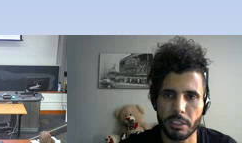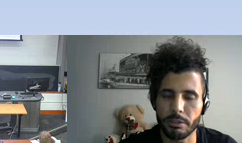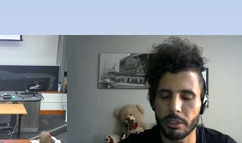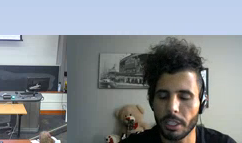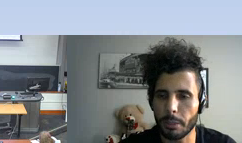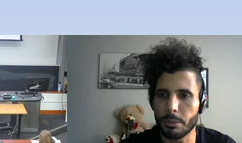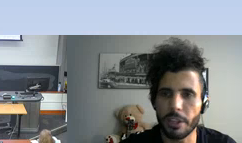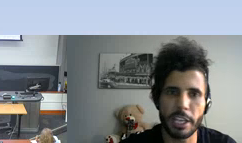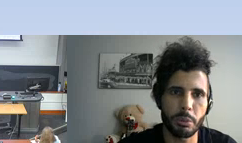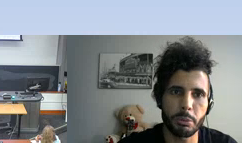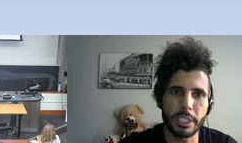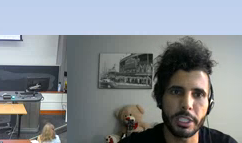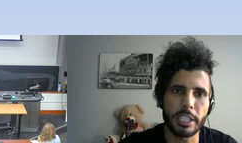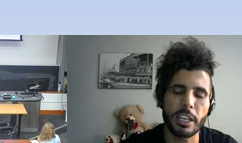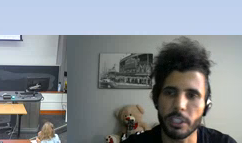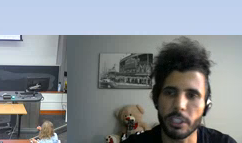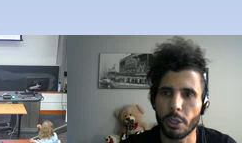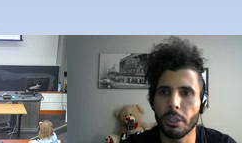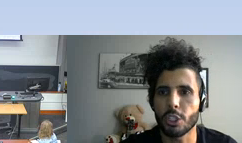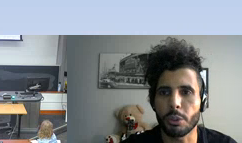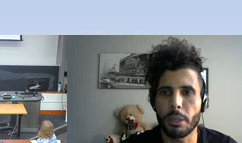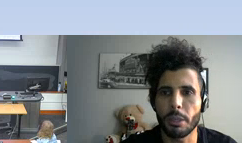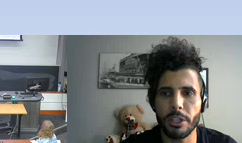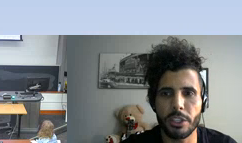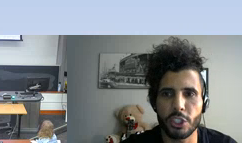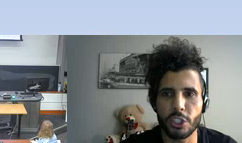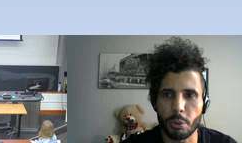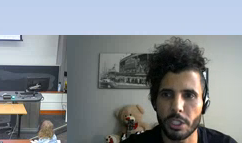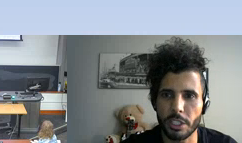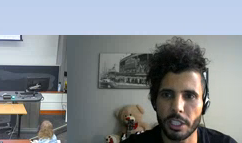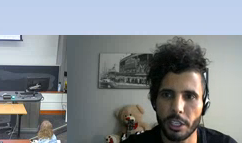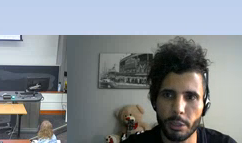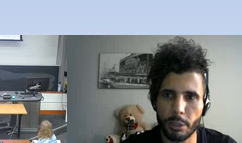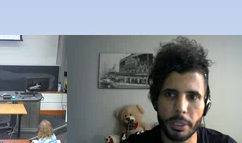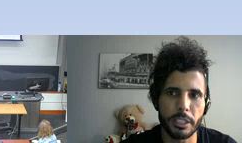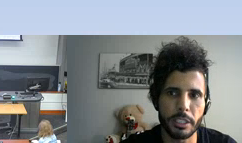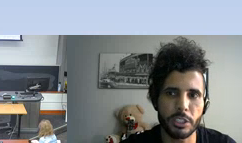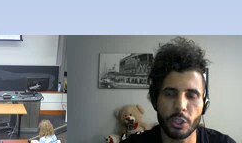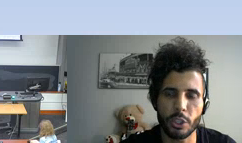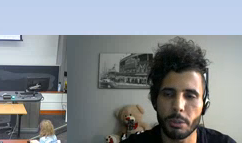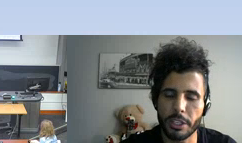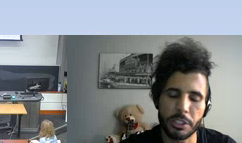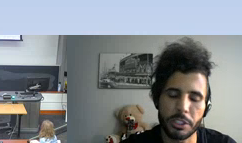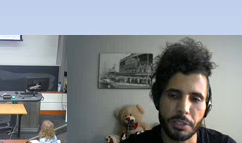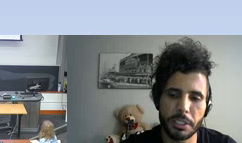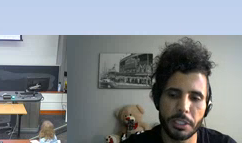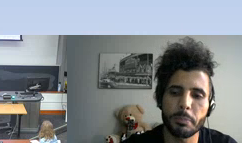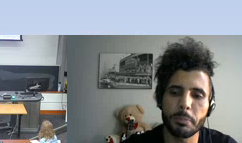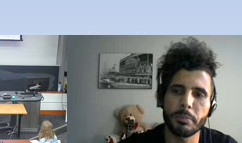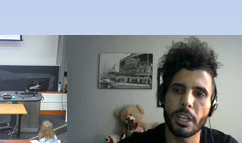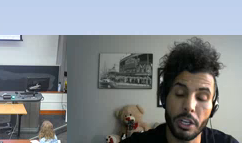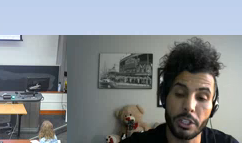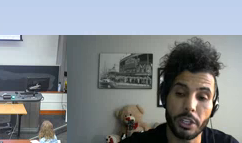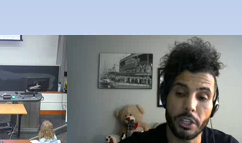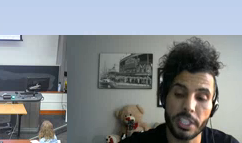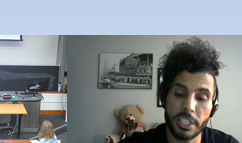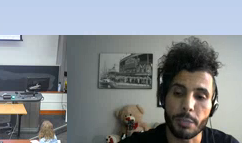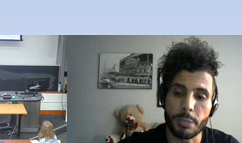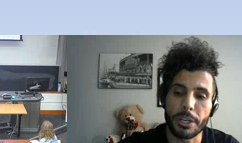active, and that's what we get SVO. So comparing these 2, we see that Arabic and ST Homesign are different, are the same, sorry.